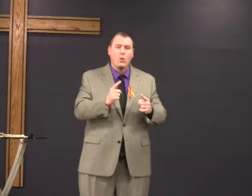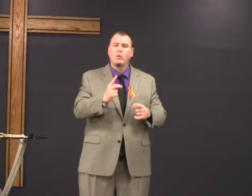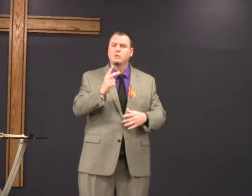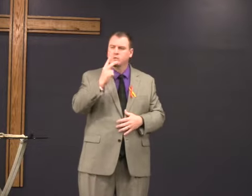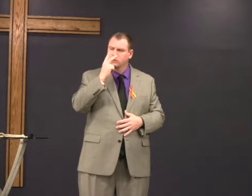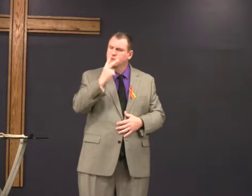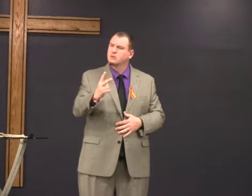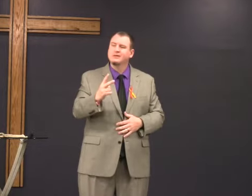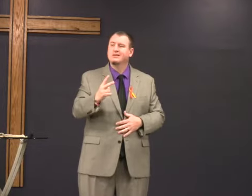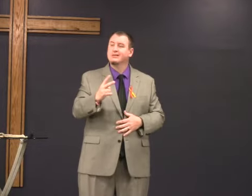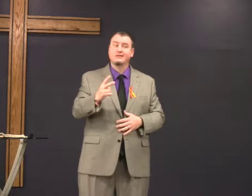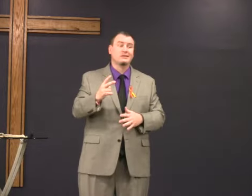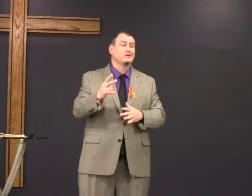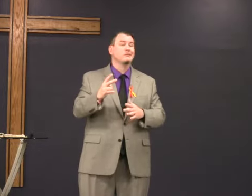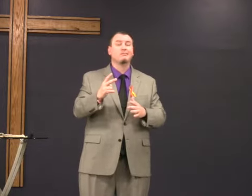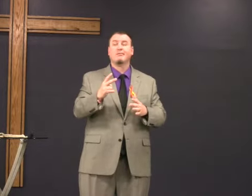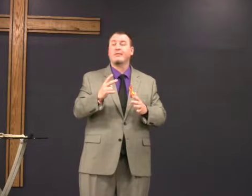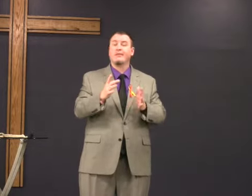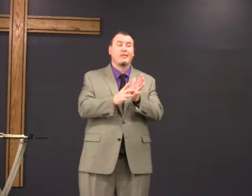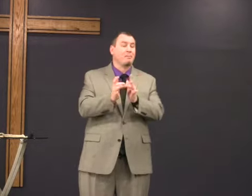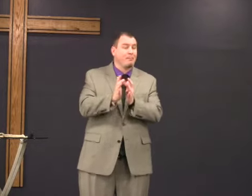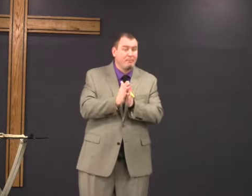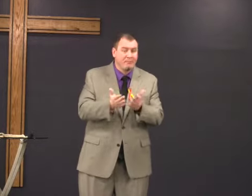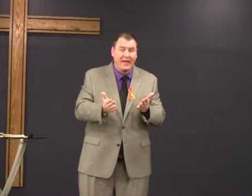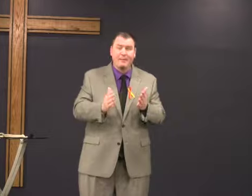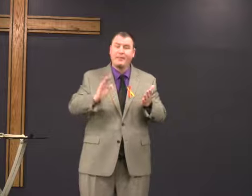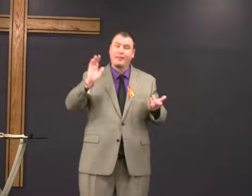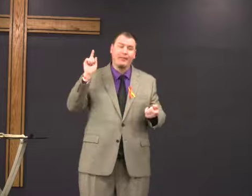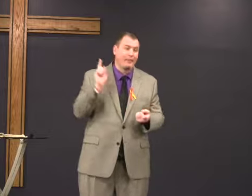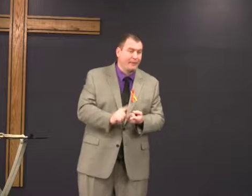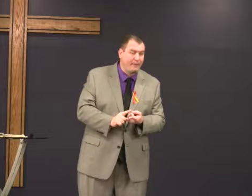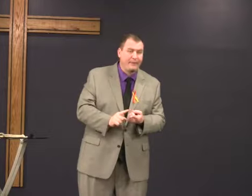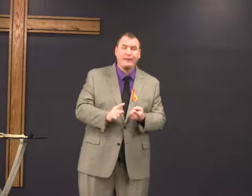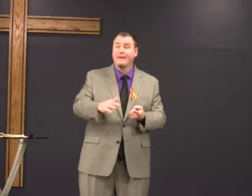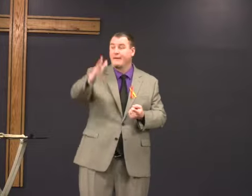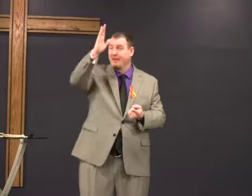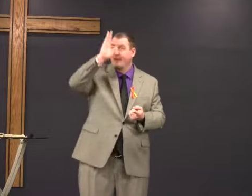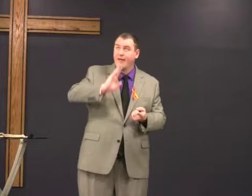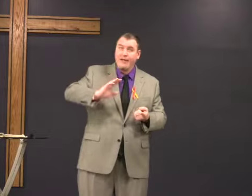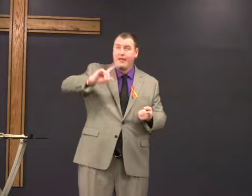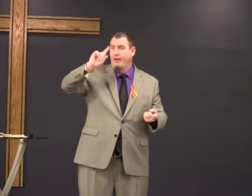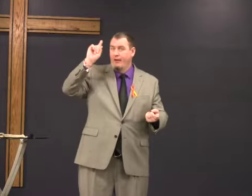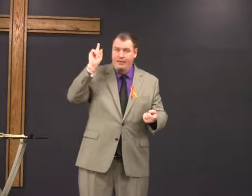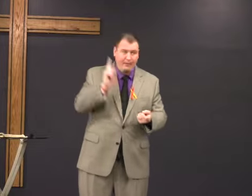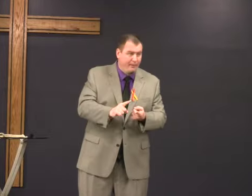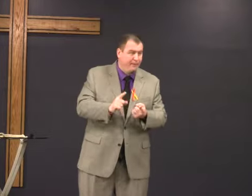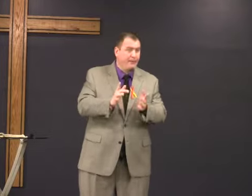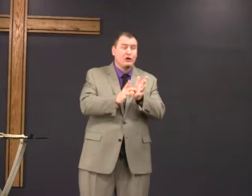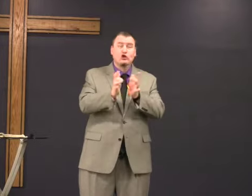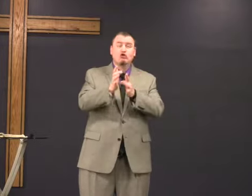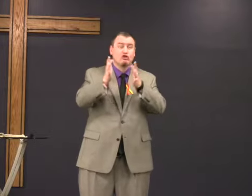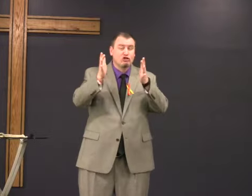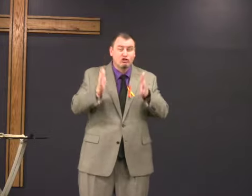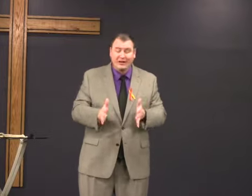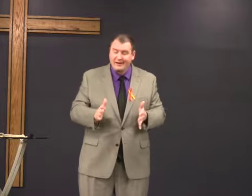Talk to them, and their goal is to see the Bible diminished,